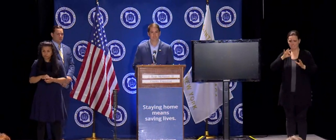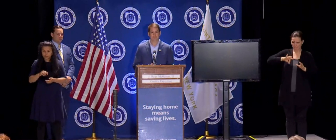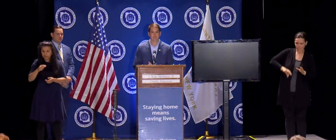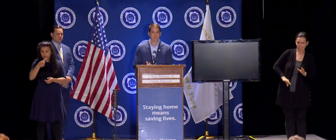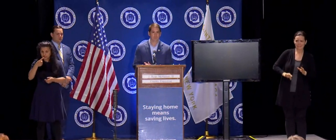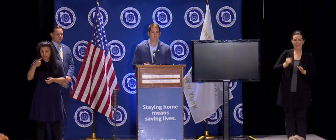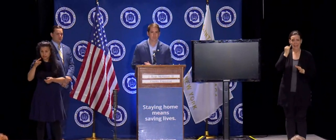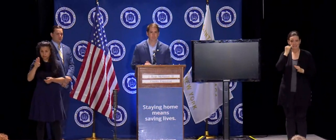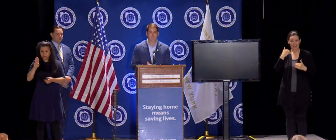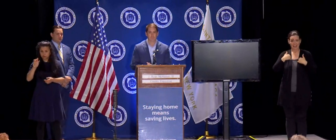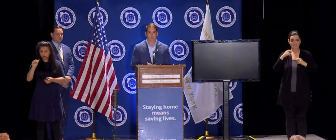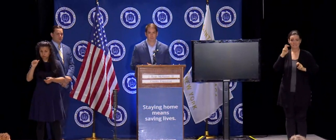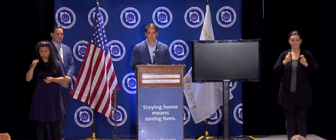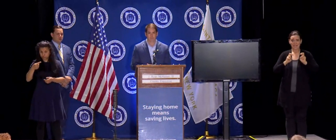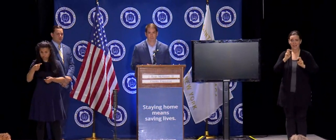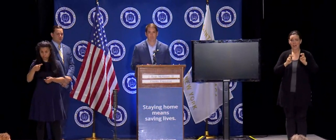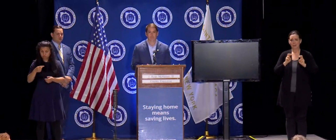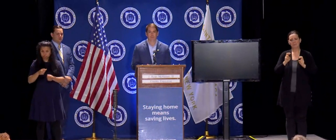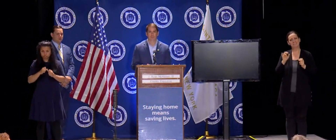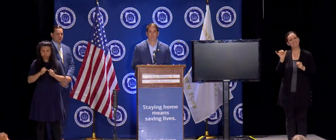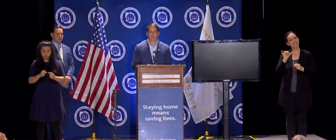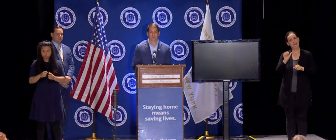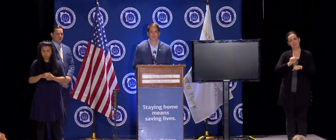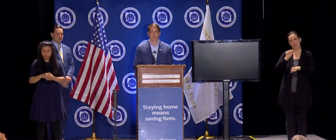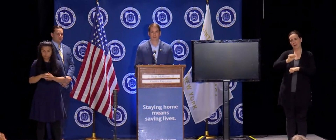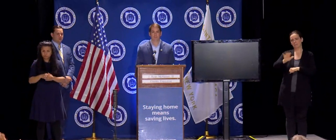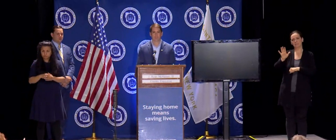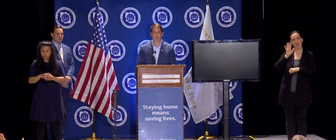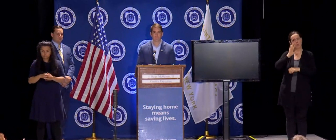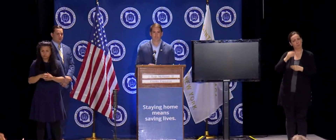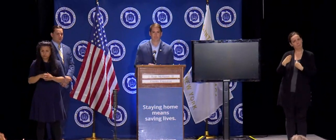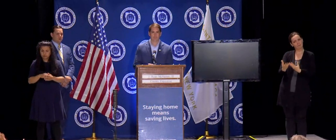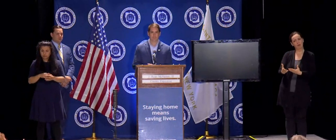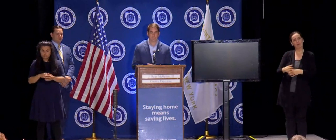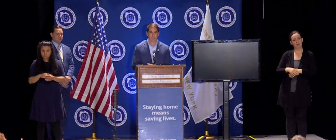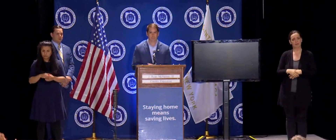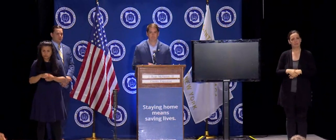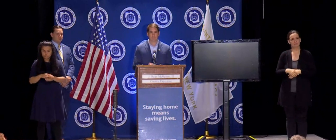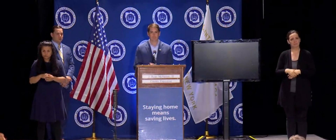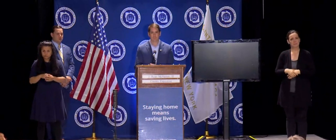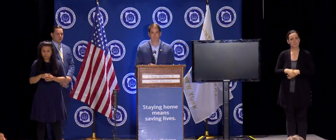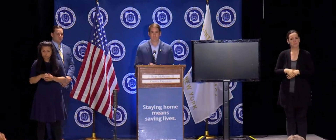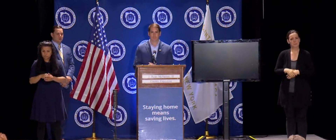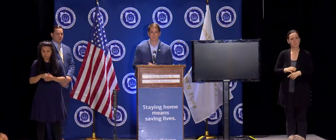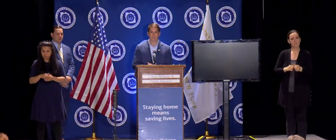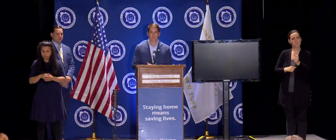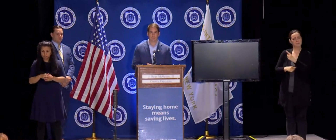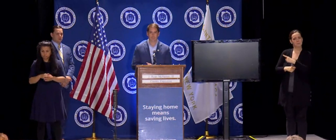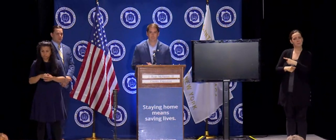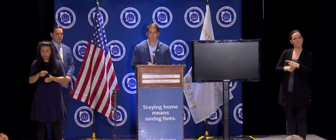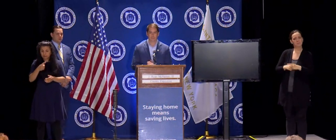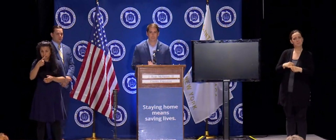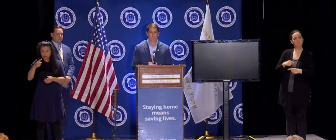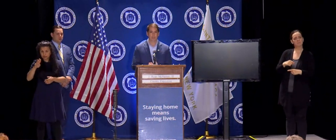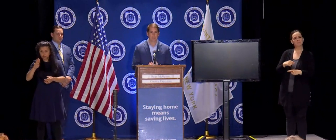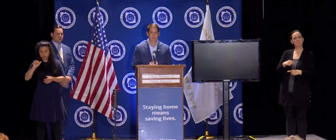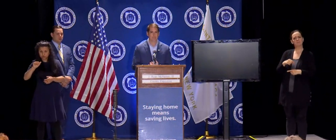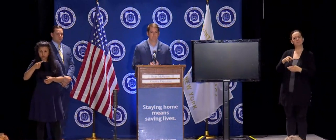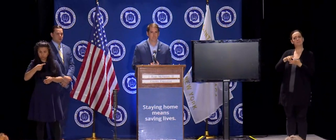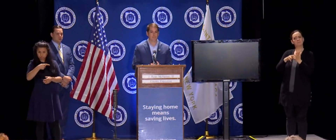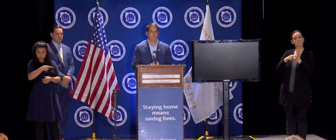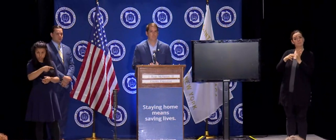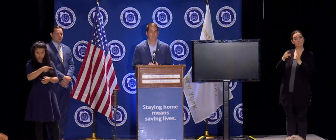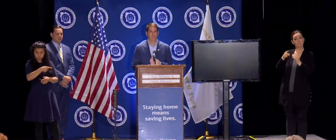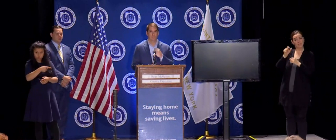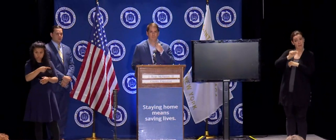Mayor, you invoked your role in the Amazon project, the city's role. Would you elaborate on what the Amazon project in a suburb can mean for the